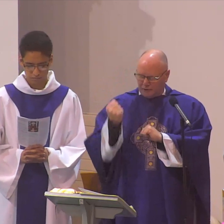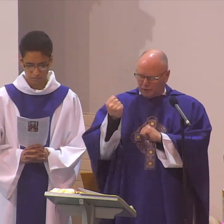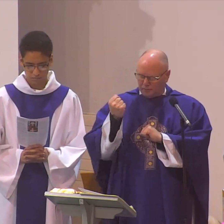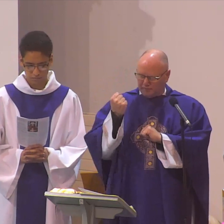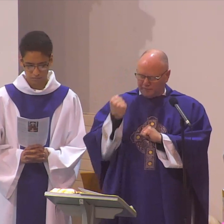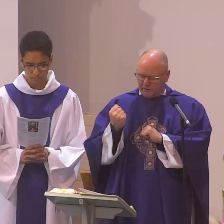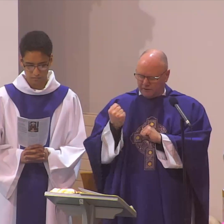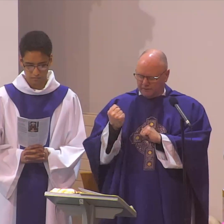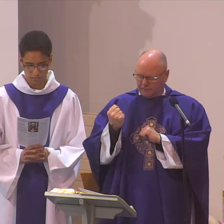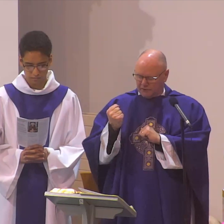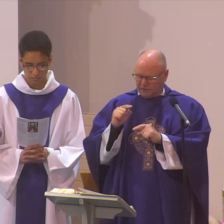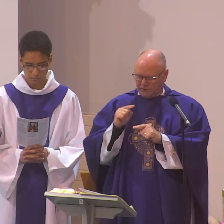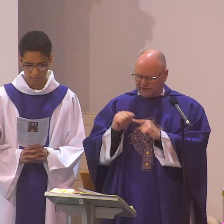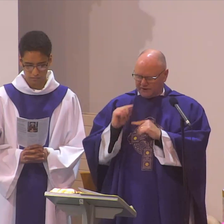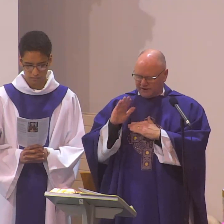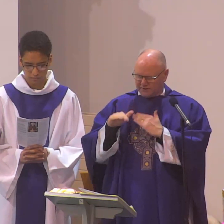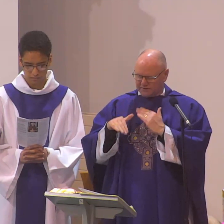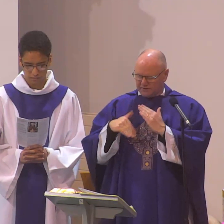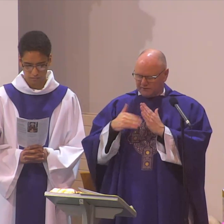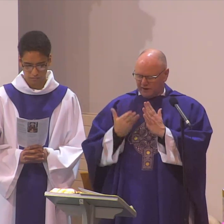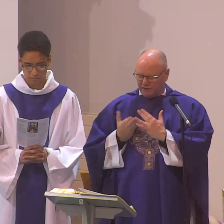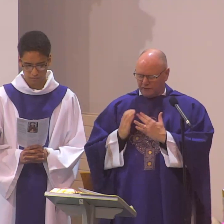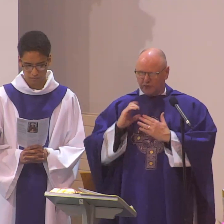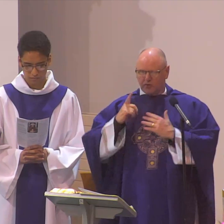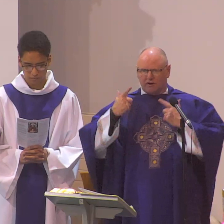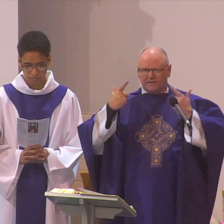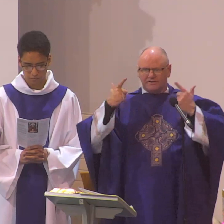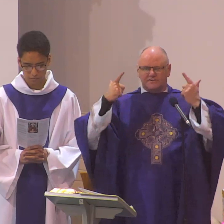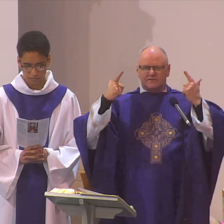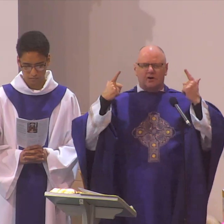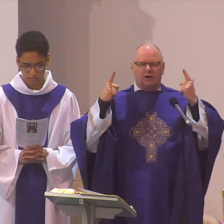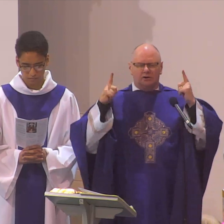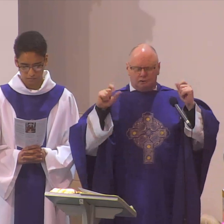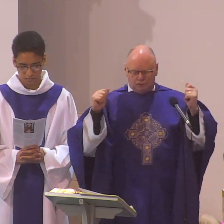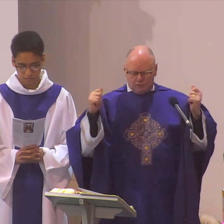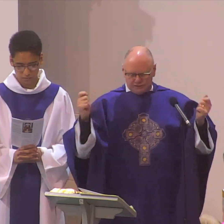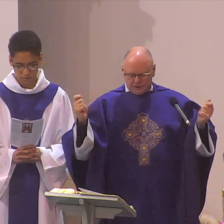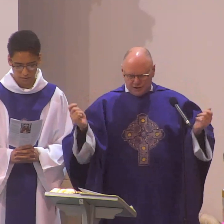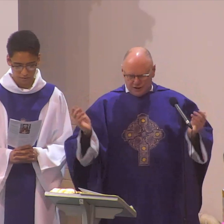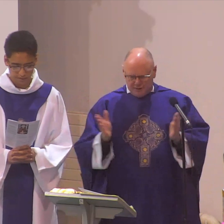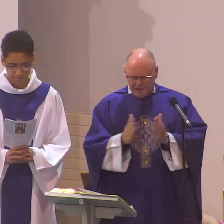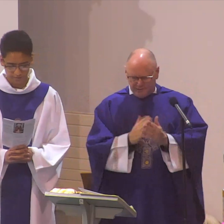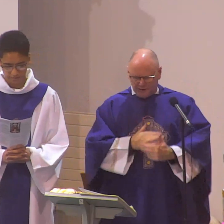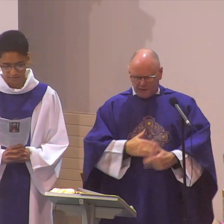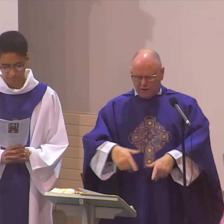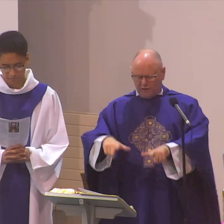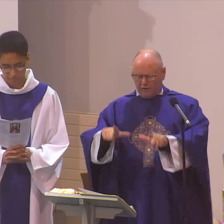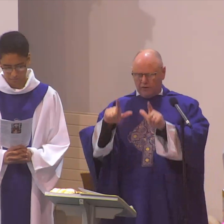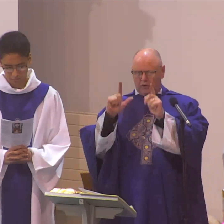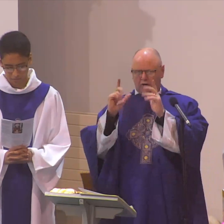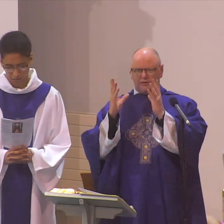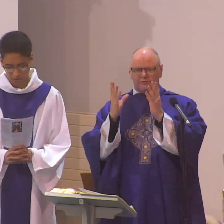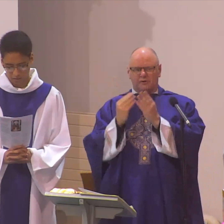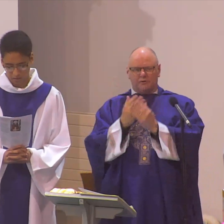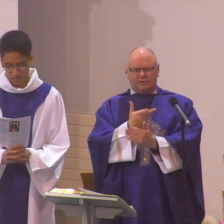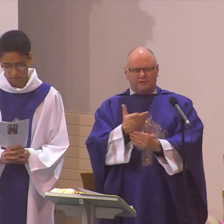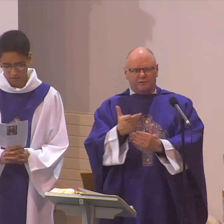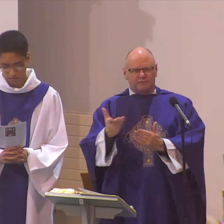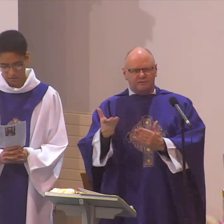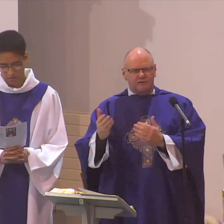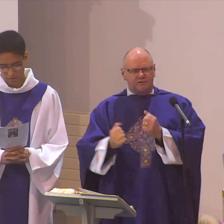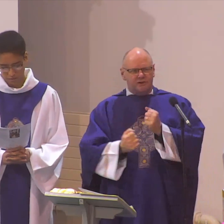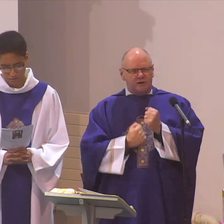and hold firm to the things of heaven. Through Christ our Lord. Amen. The Lord be with